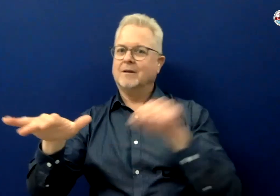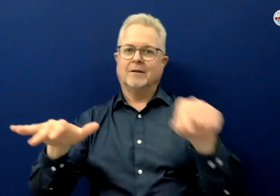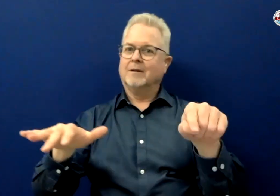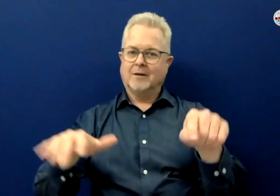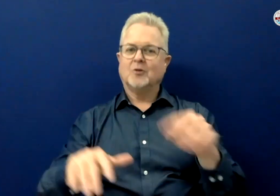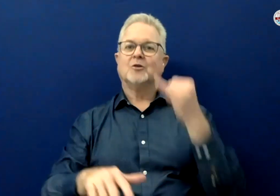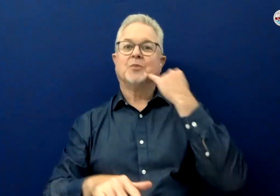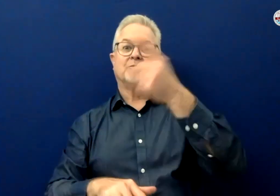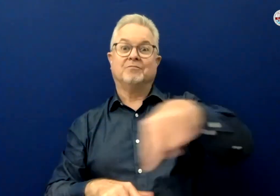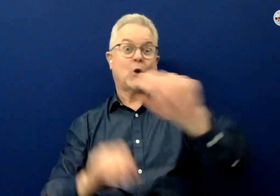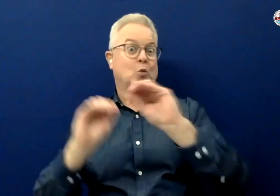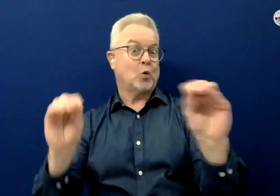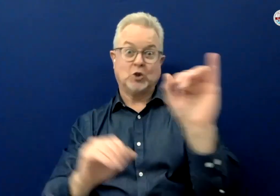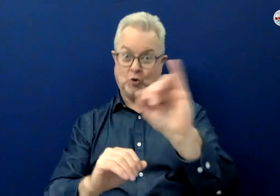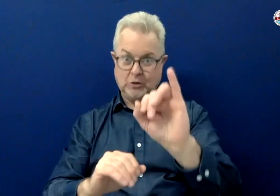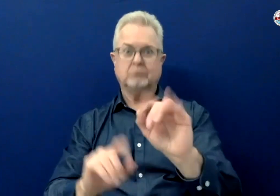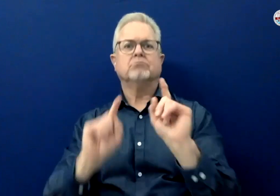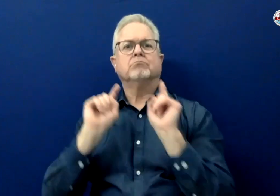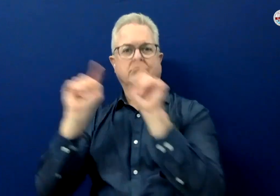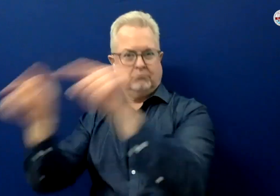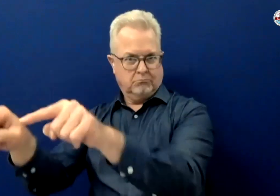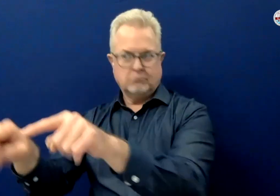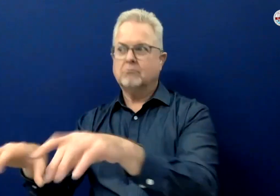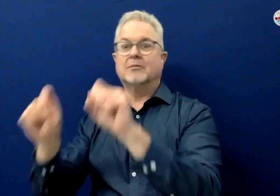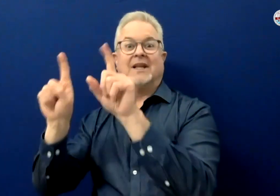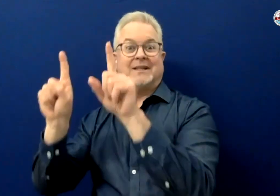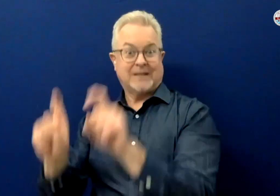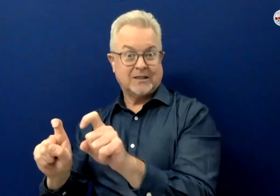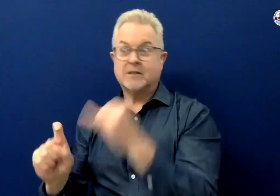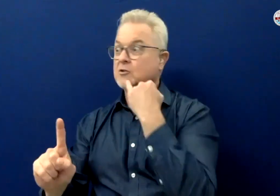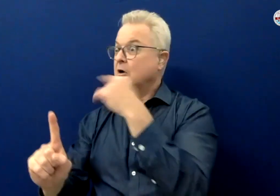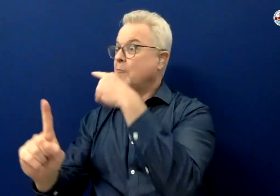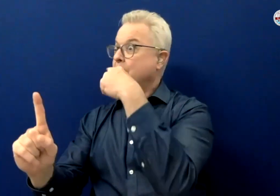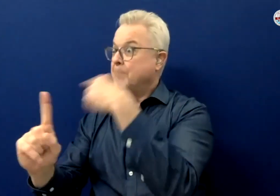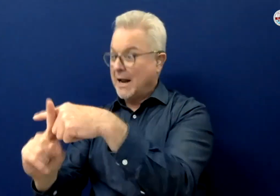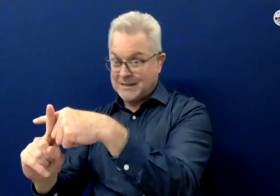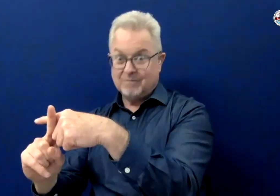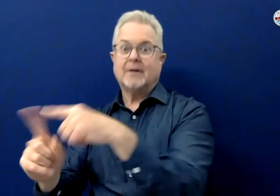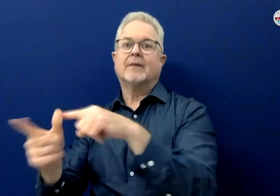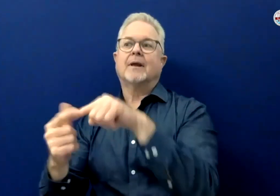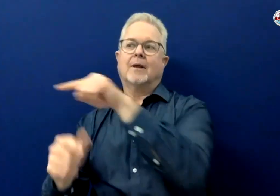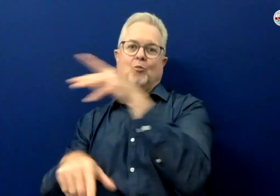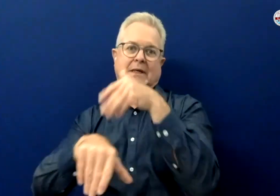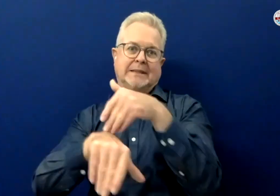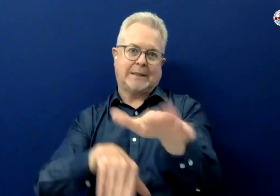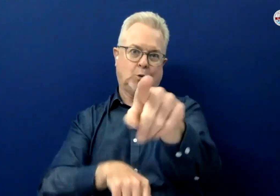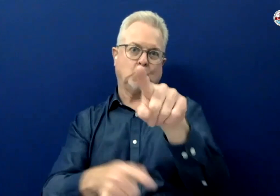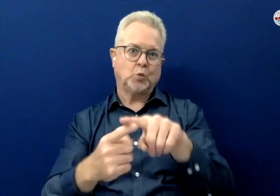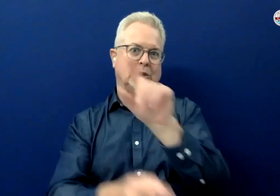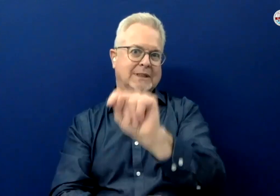at, CVS and Walgreens and so forth, but not with the prescription. With the prescription, if you test positive, you will